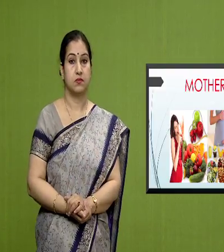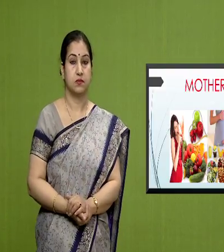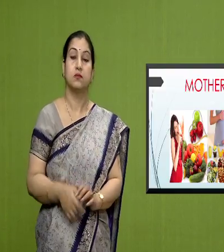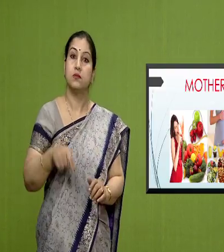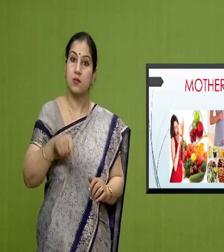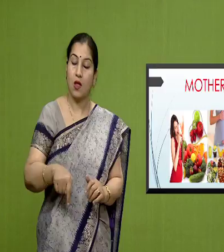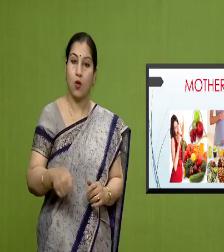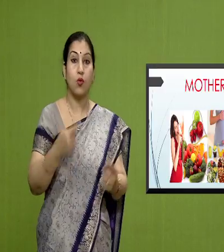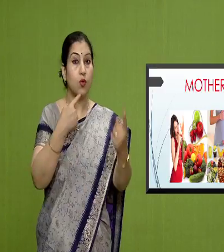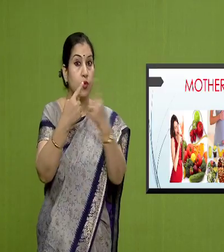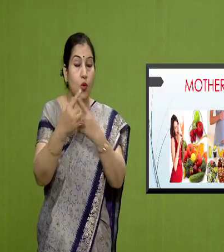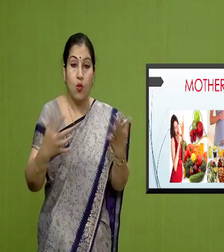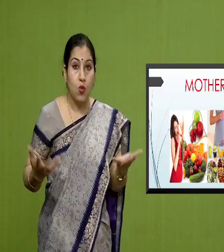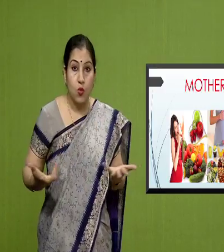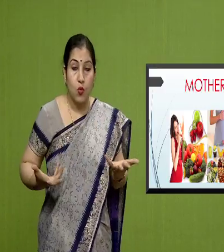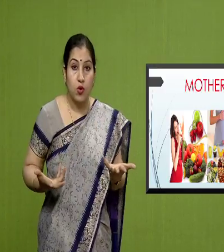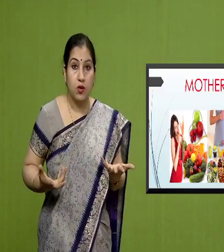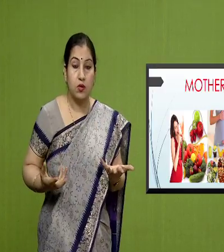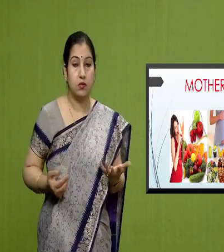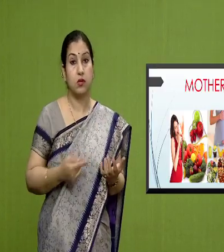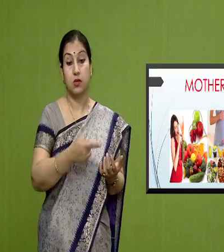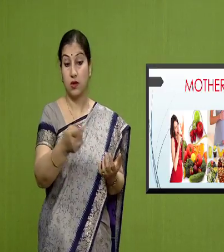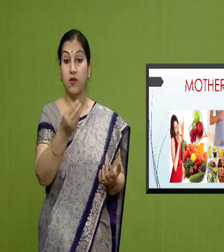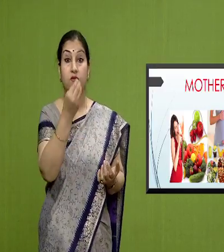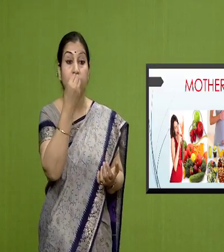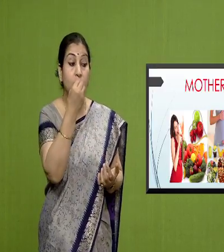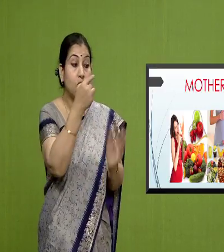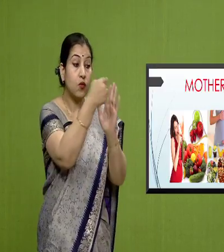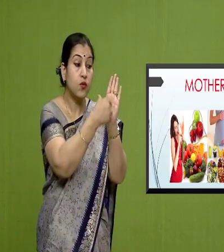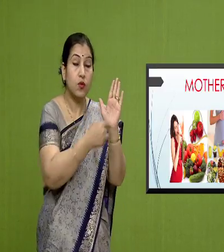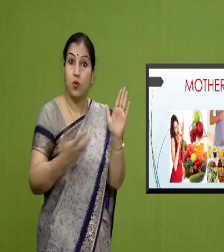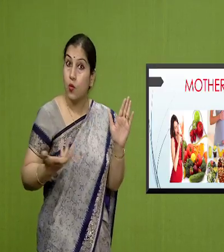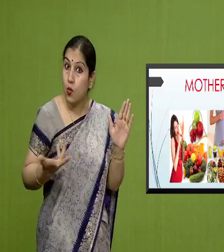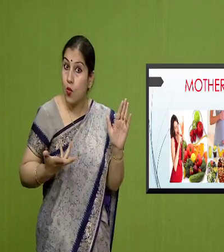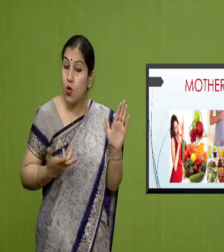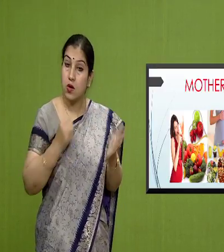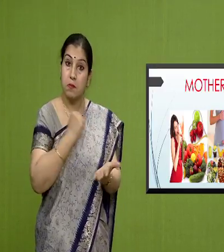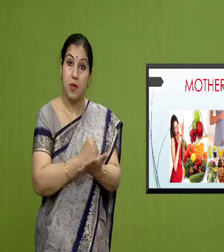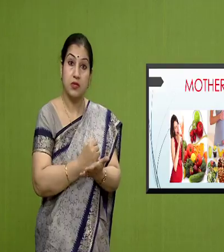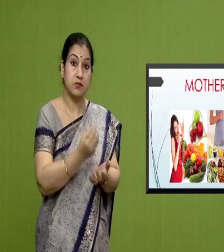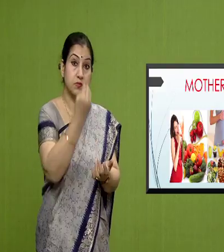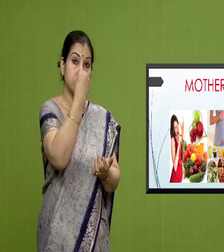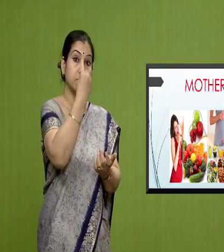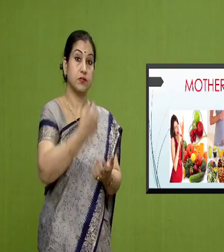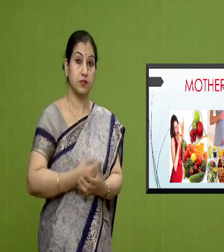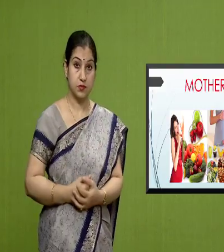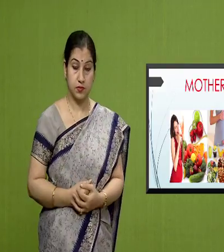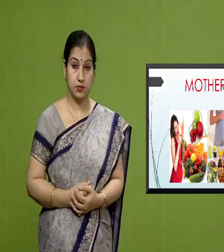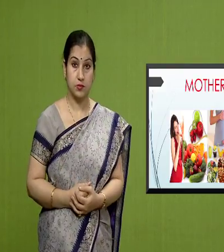Let us know what should be in the diet of a pregnant woman. It